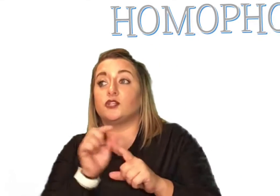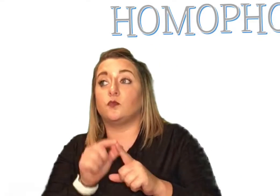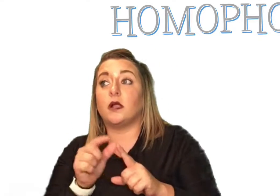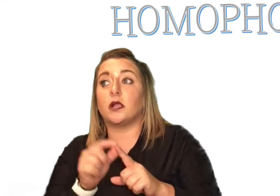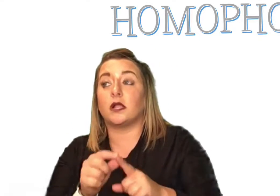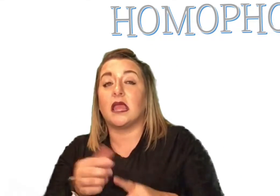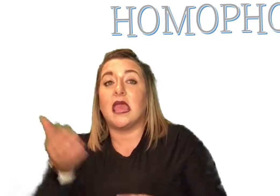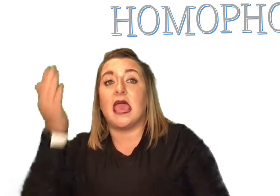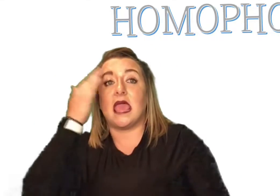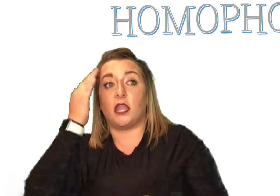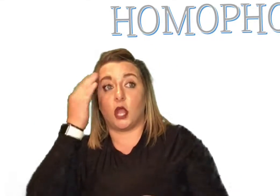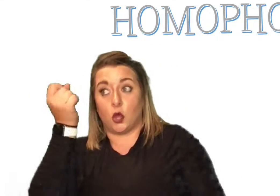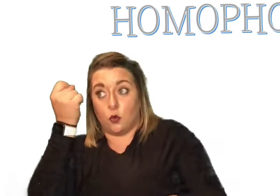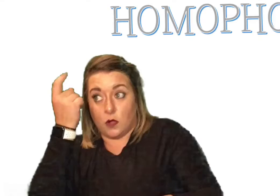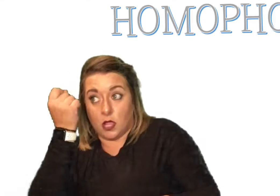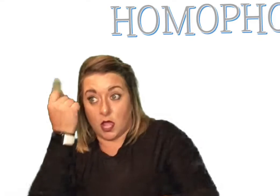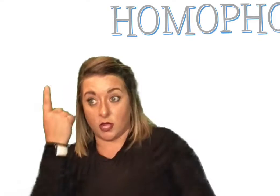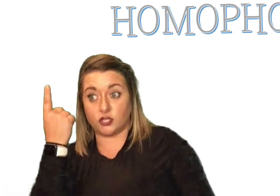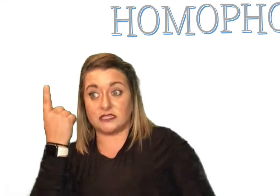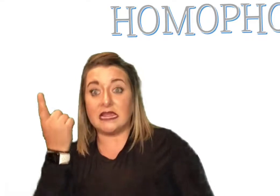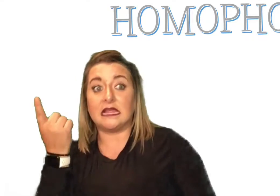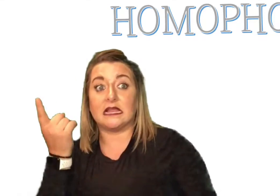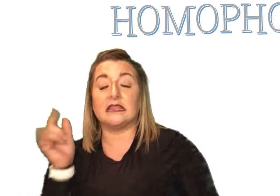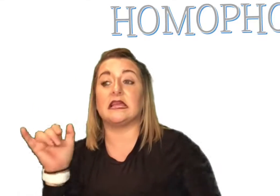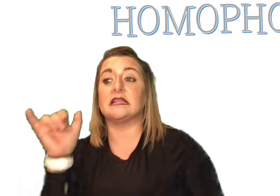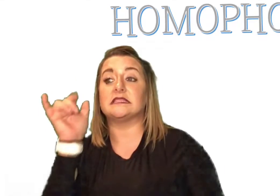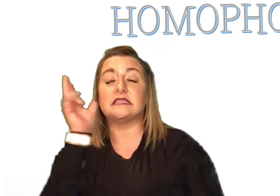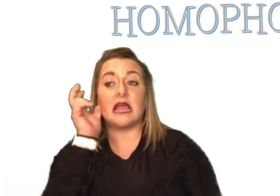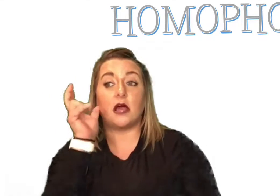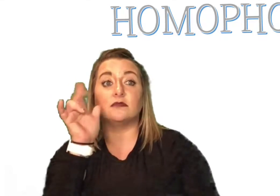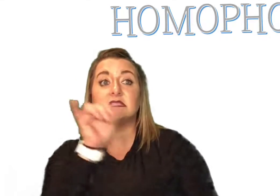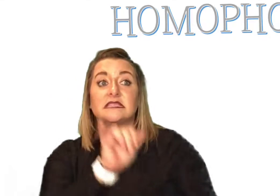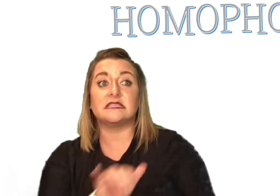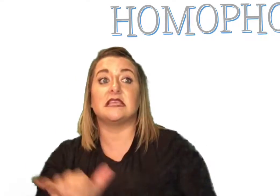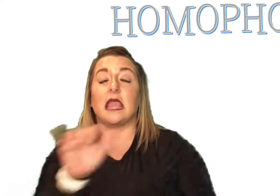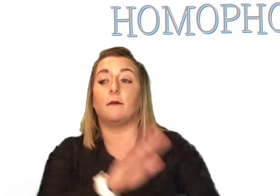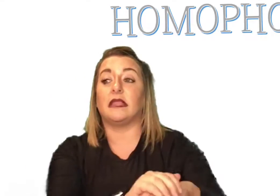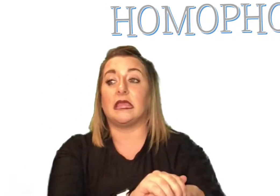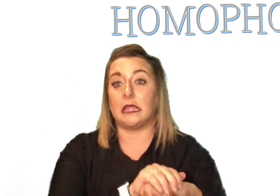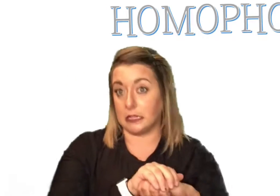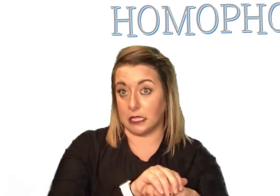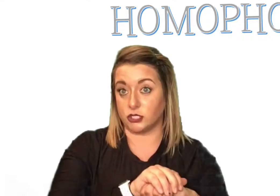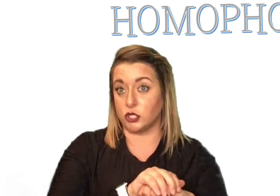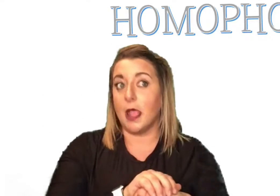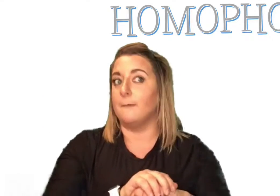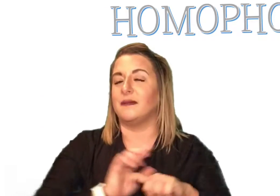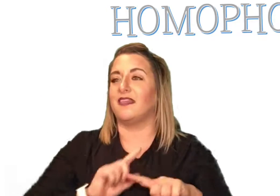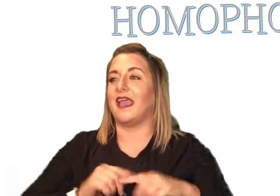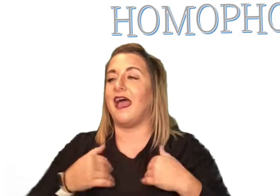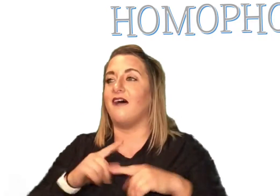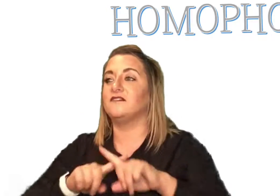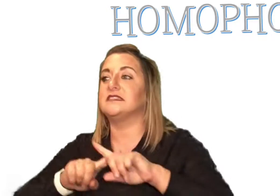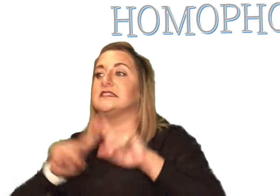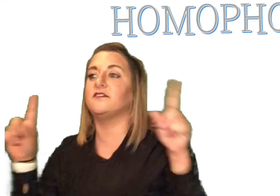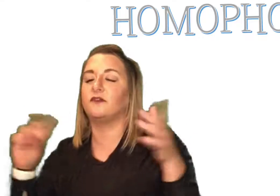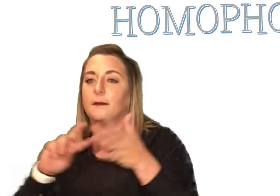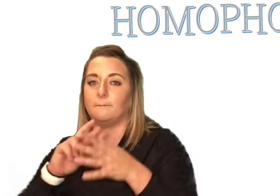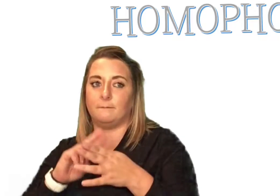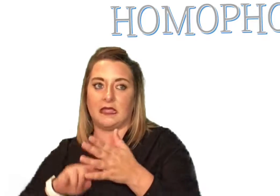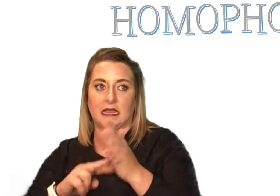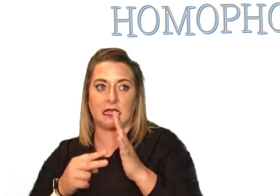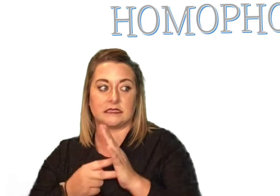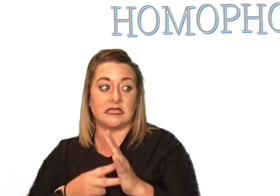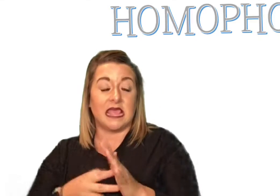the English word and understand that it sounds the same in English, but they have